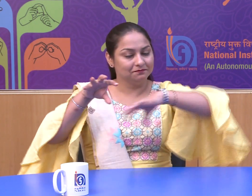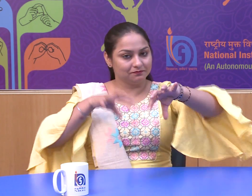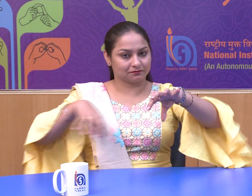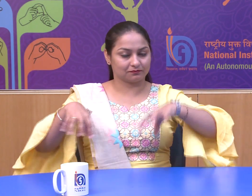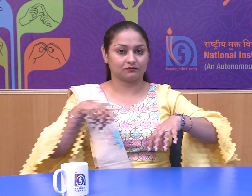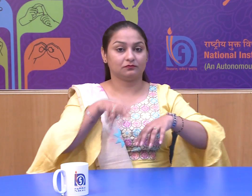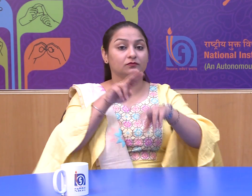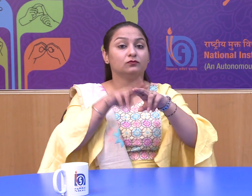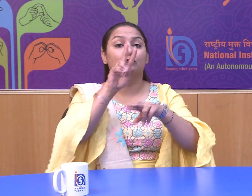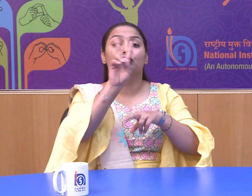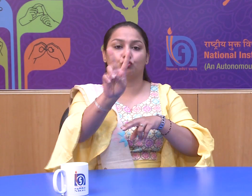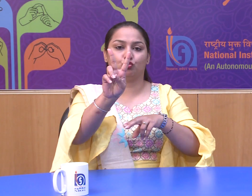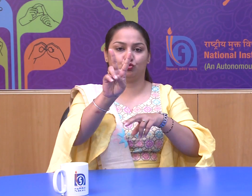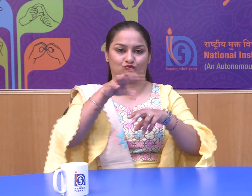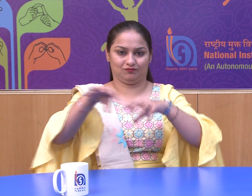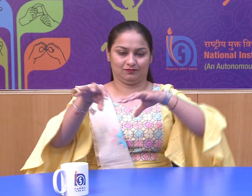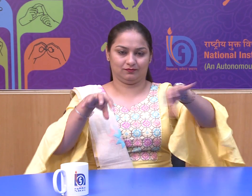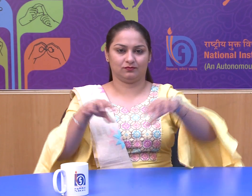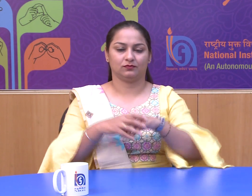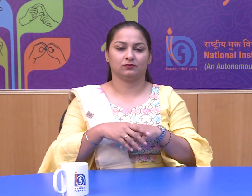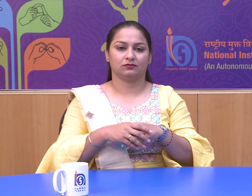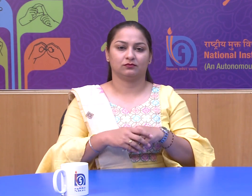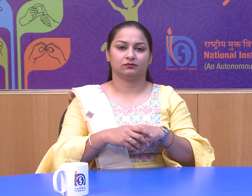two schools, Mahayana